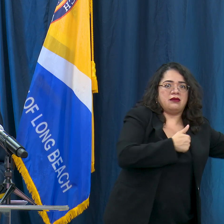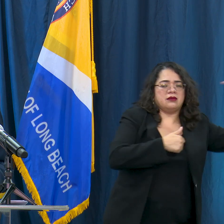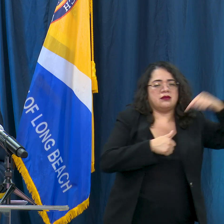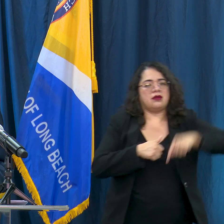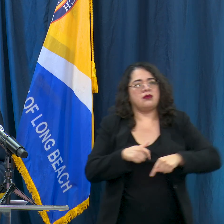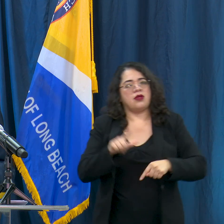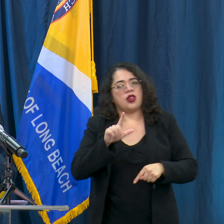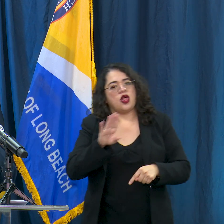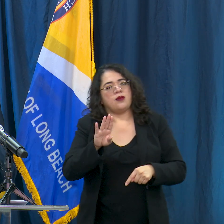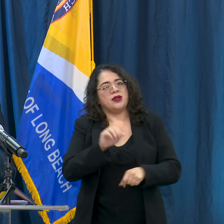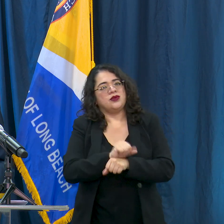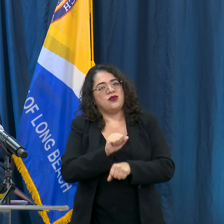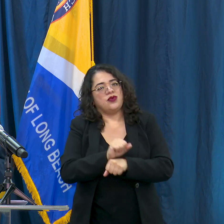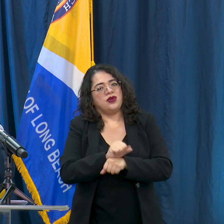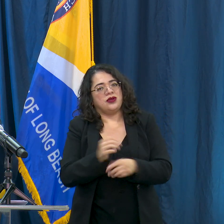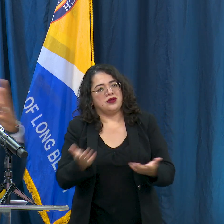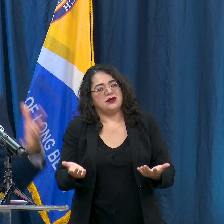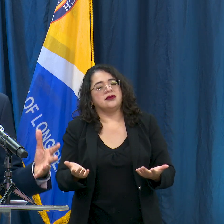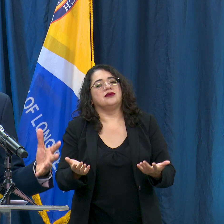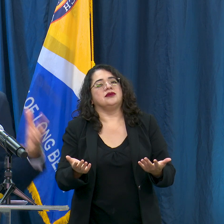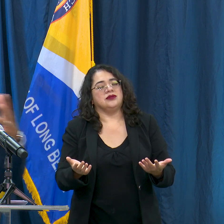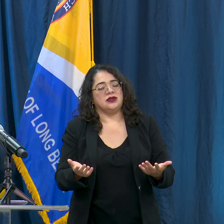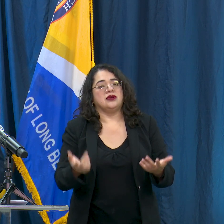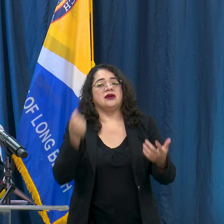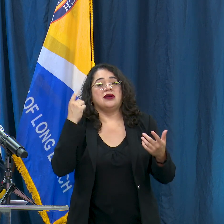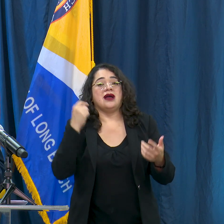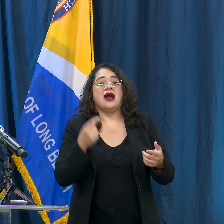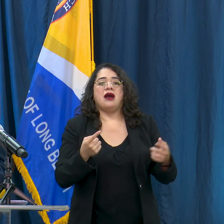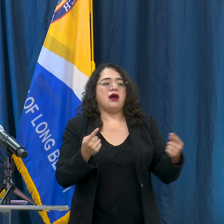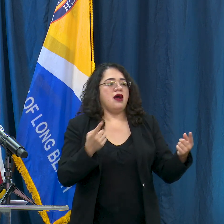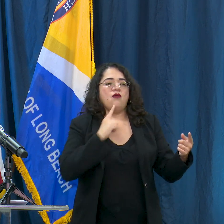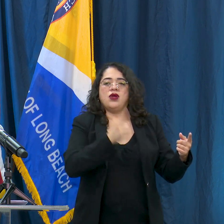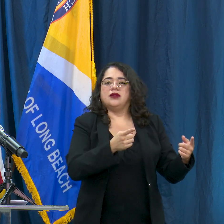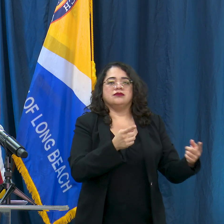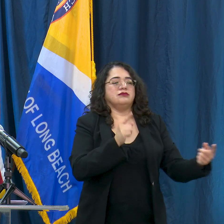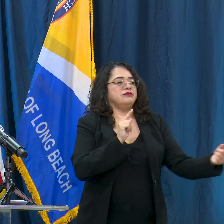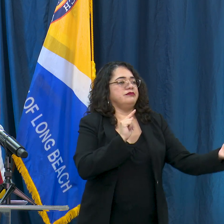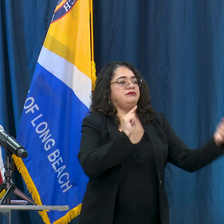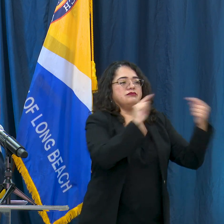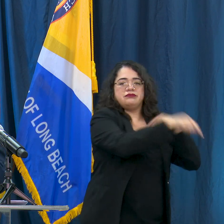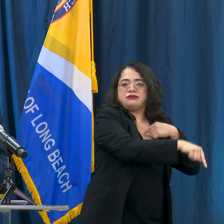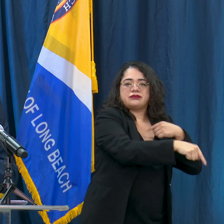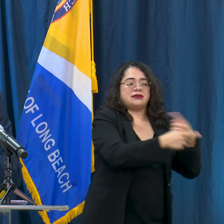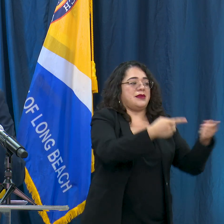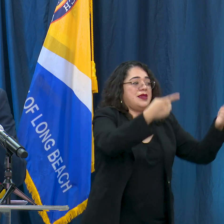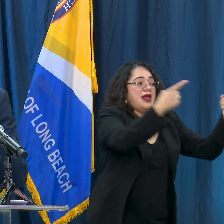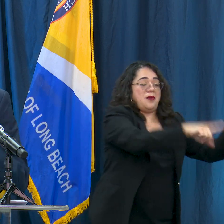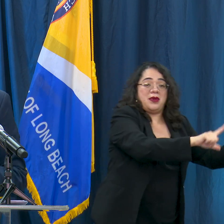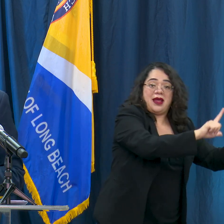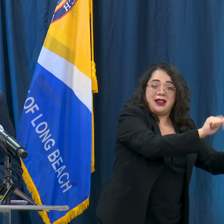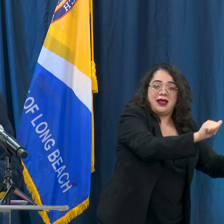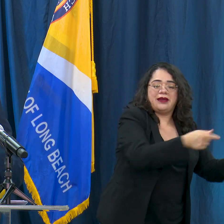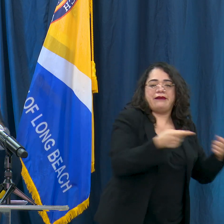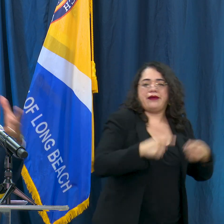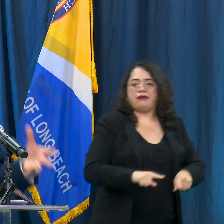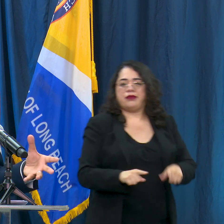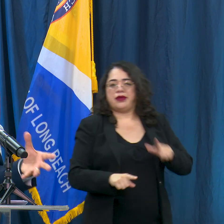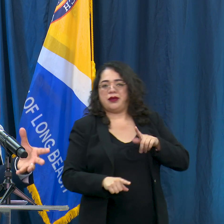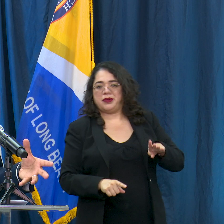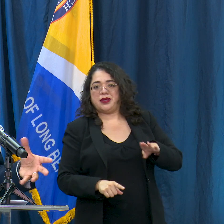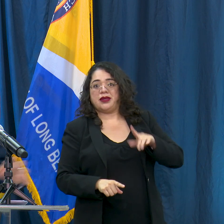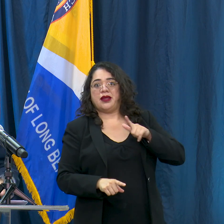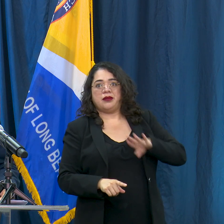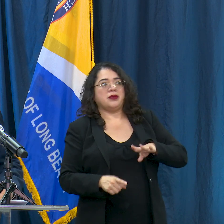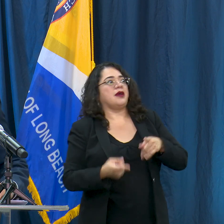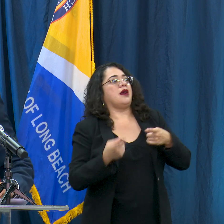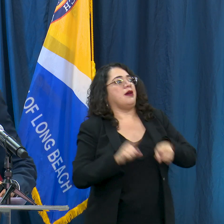very much what happens in LA affects Long Beach, what happens in Orange County affects Long Beach, and what happens in Long Beach affects those